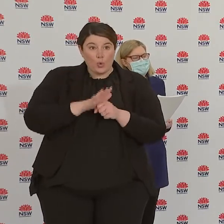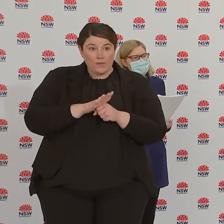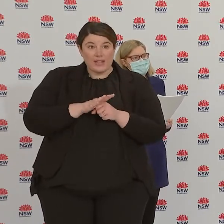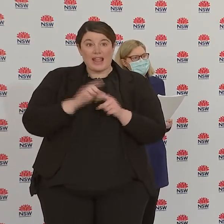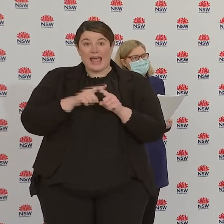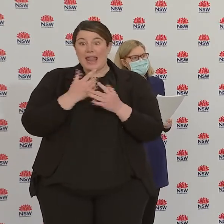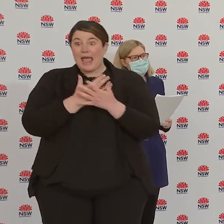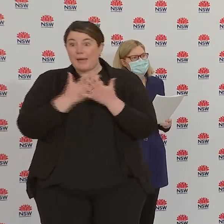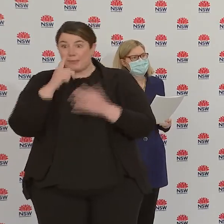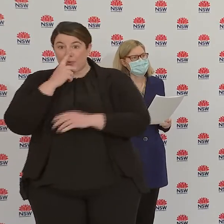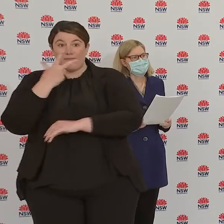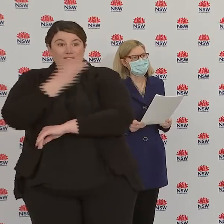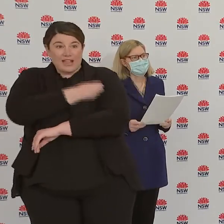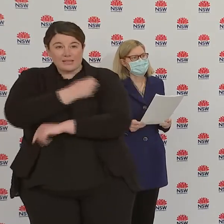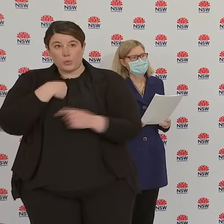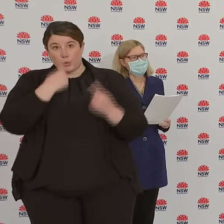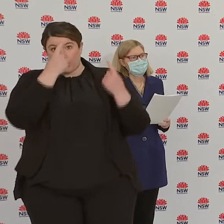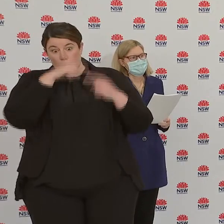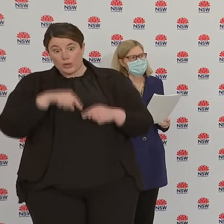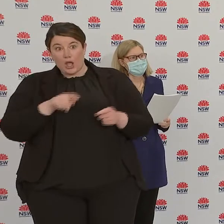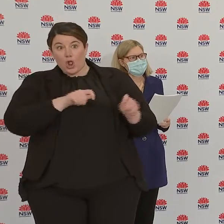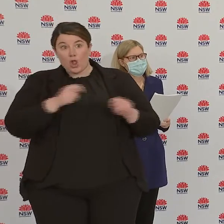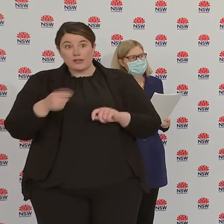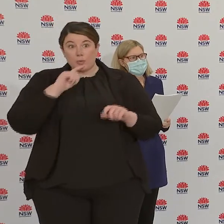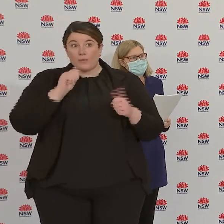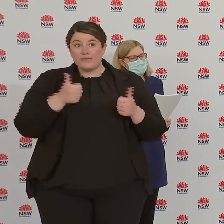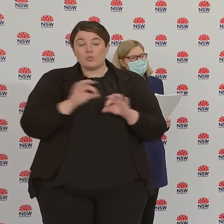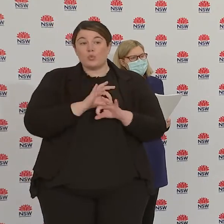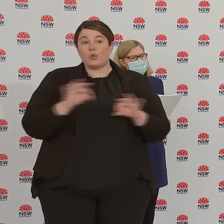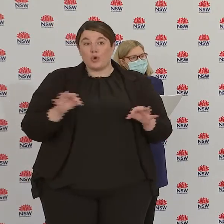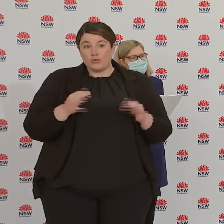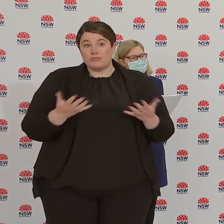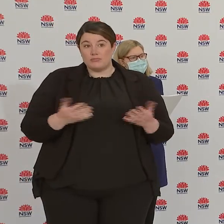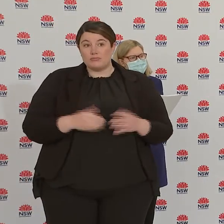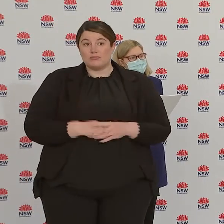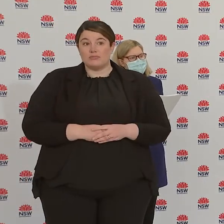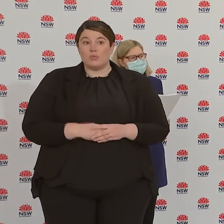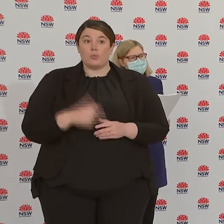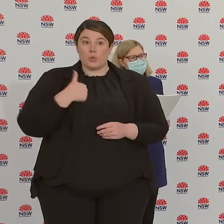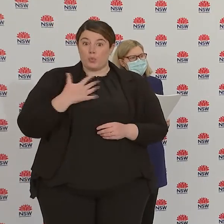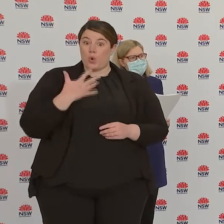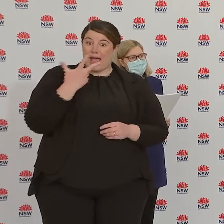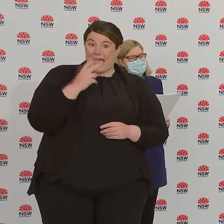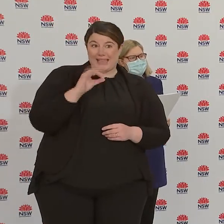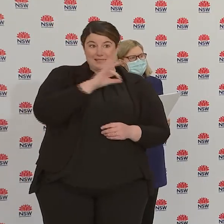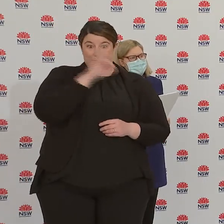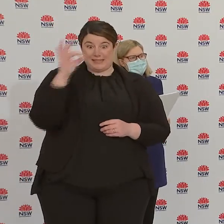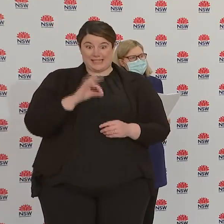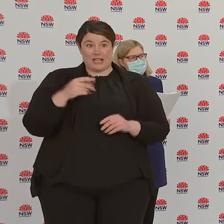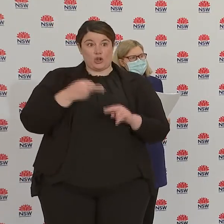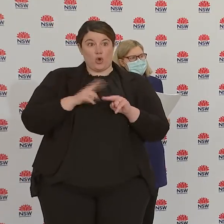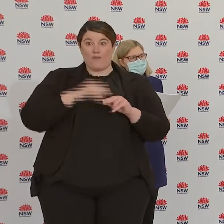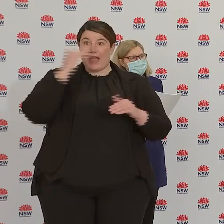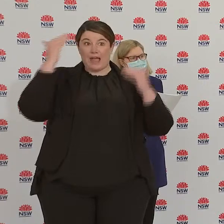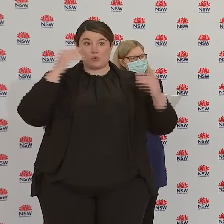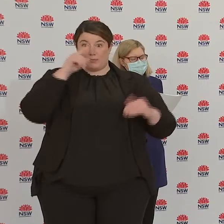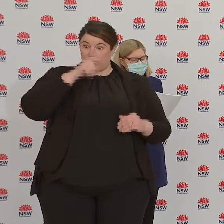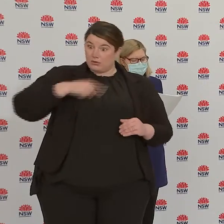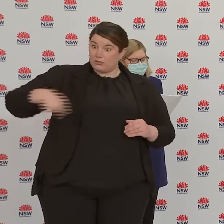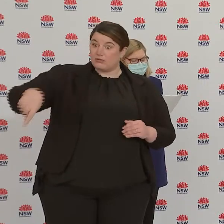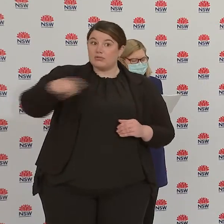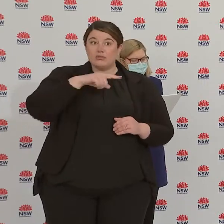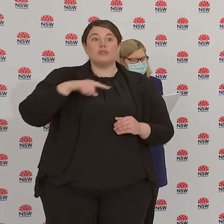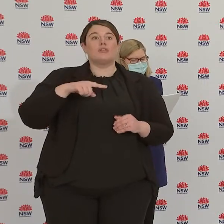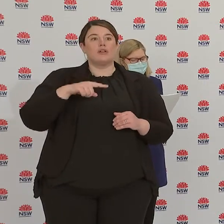August 29 looks like. I've been saying for some months that 80% of the adult population vaccinated would get us freedoms beyond no